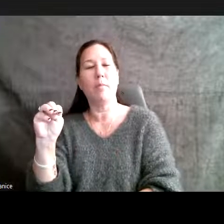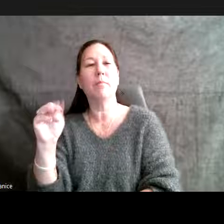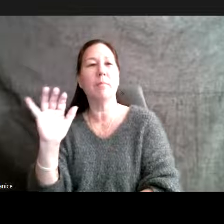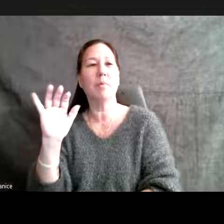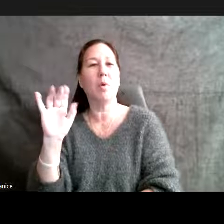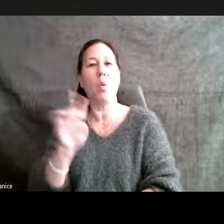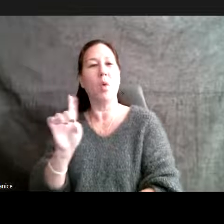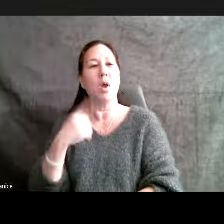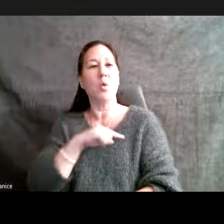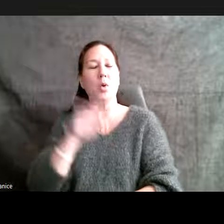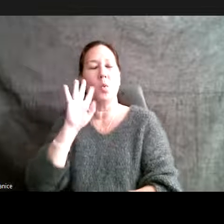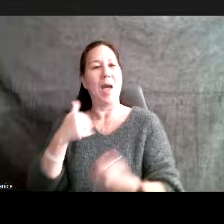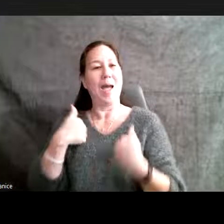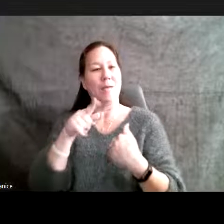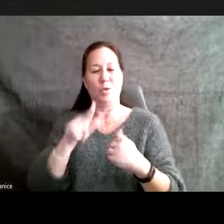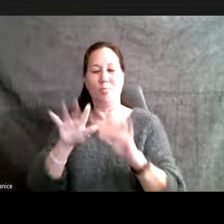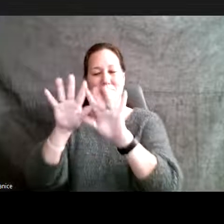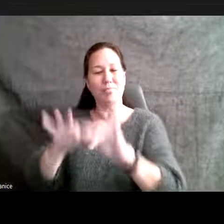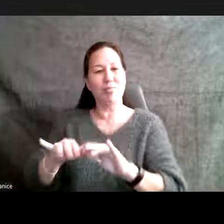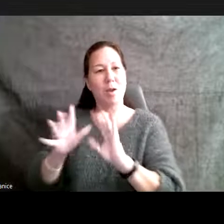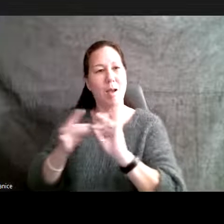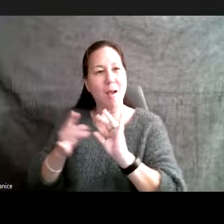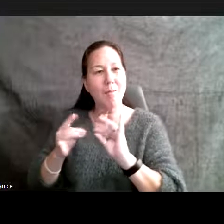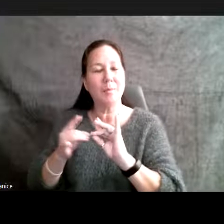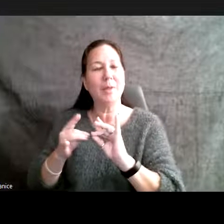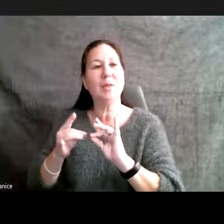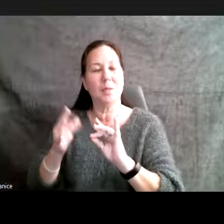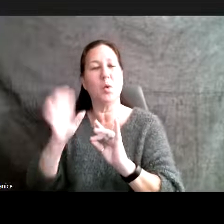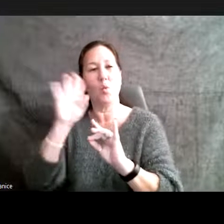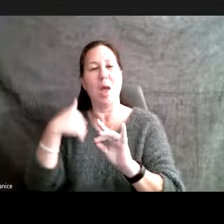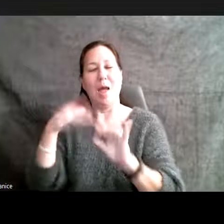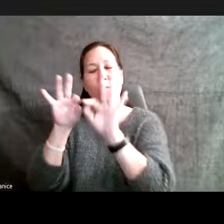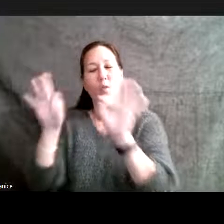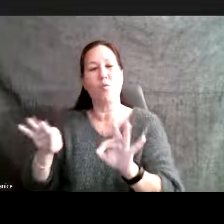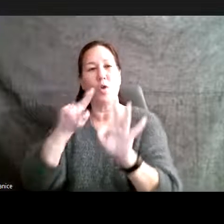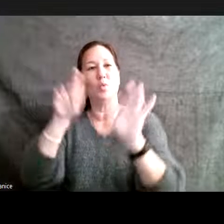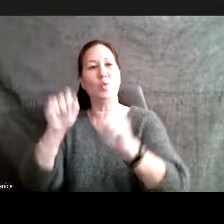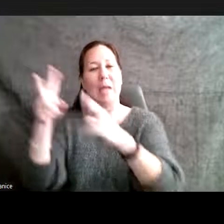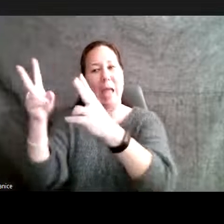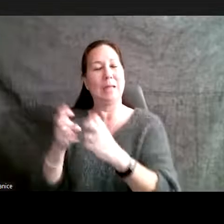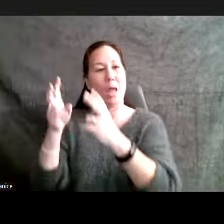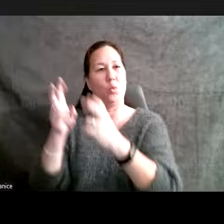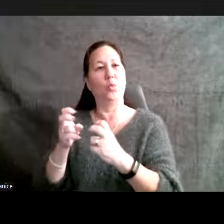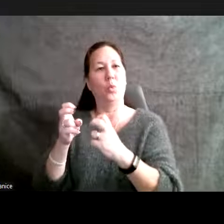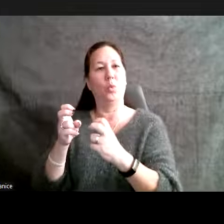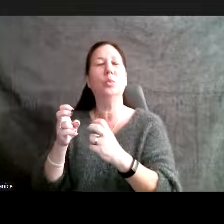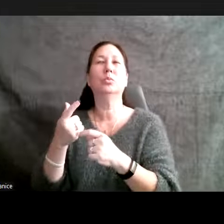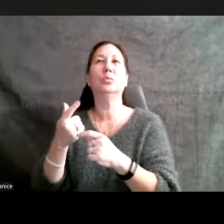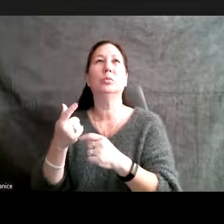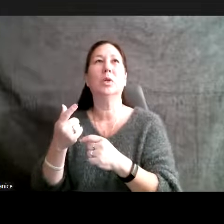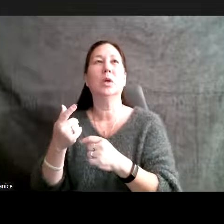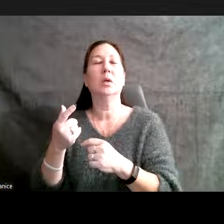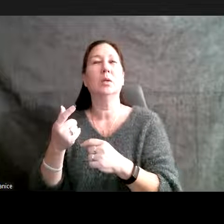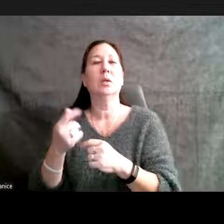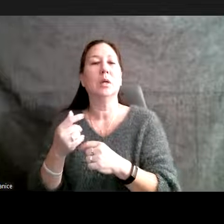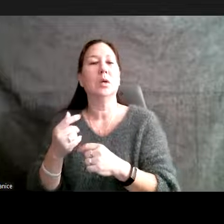strategy available for download. And we will also, in the next week or so, make available a more concise way